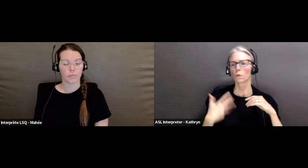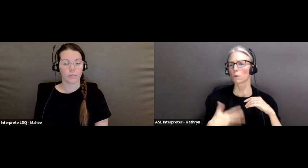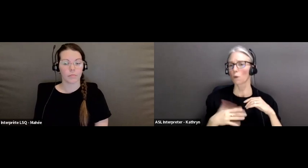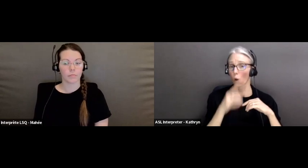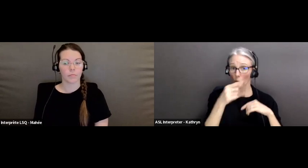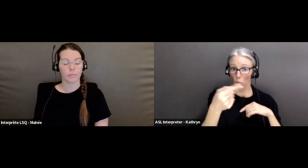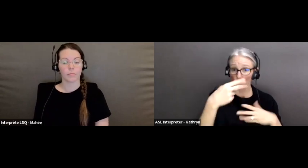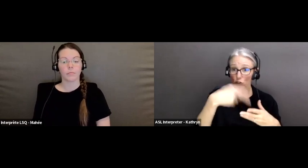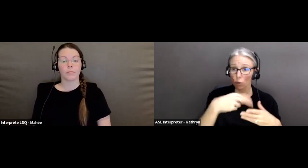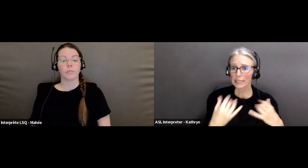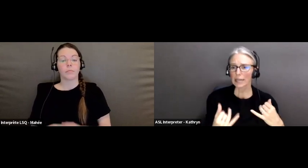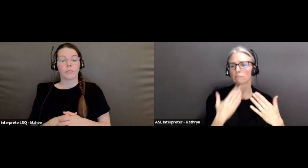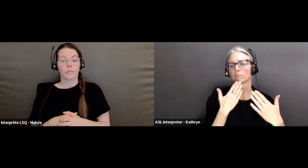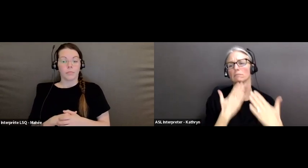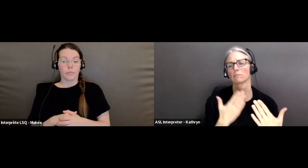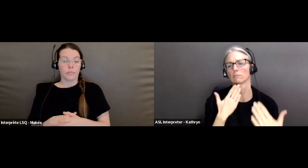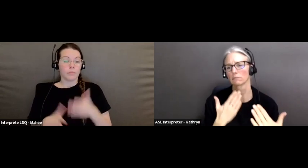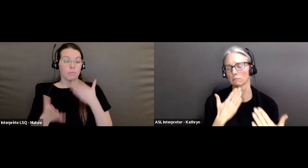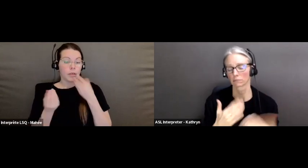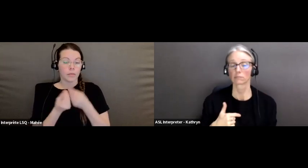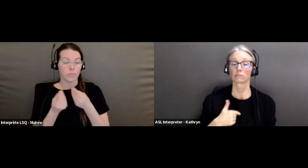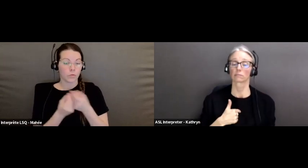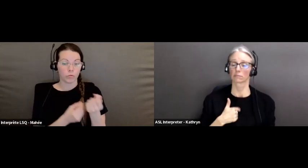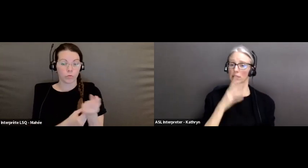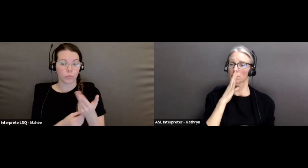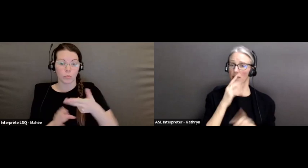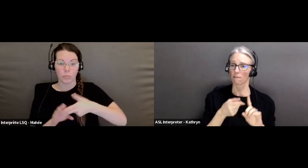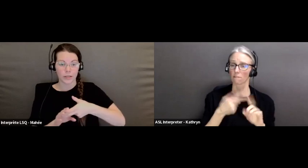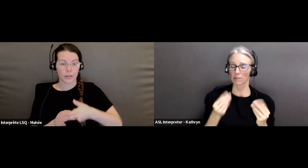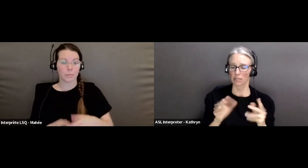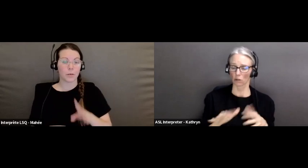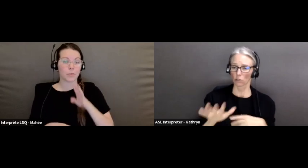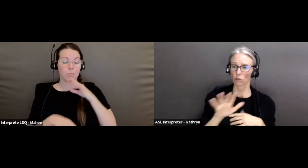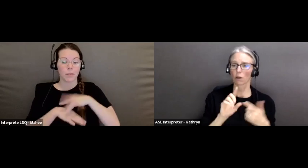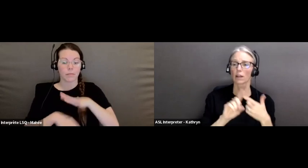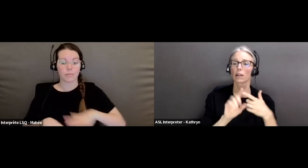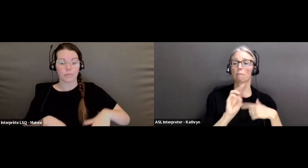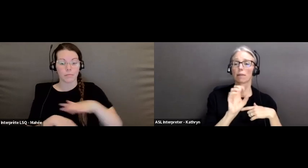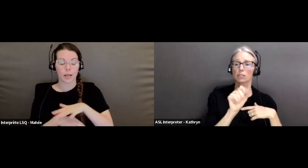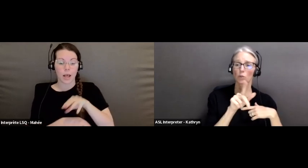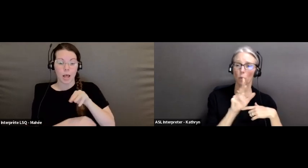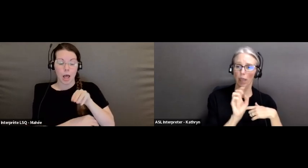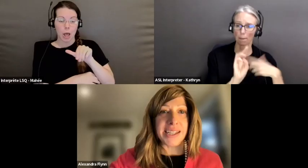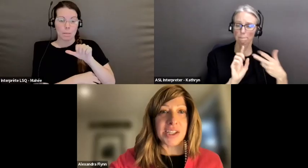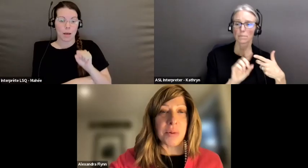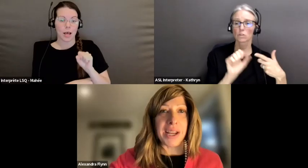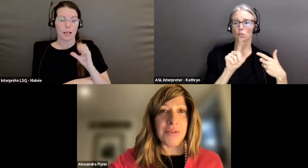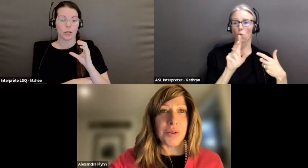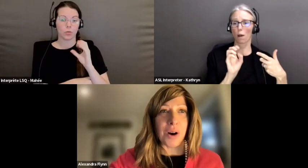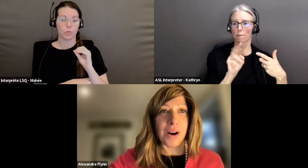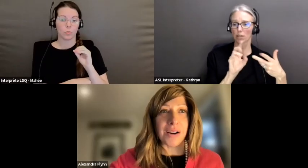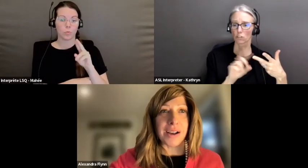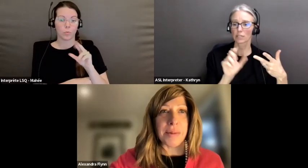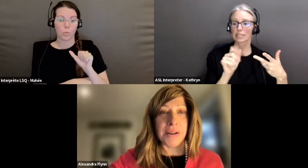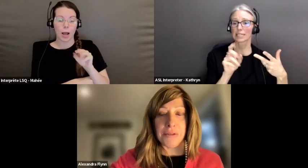here. I'm speaking to you from the territories of the Musqueam, Squamish, and Tsleil-Waututh peoples, but I see that so many of